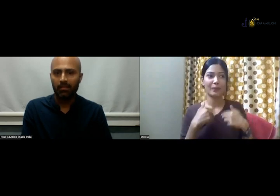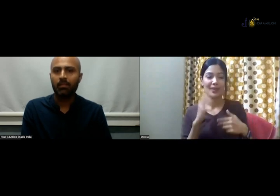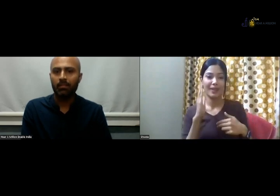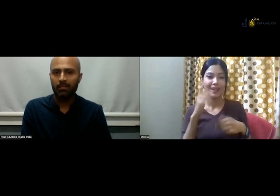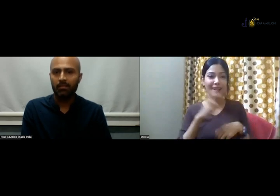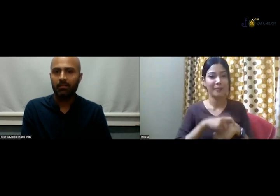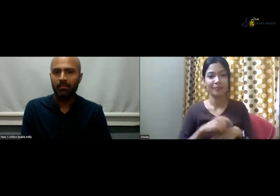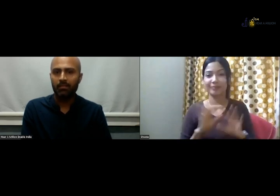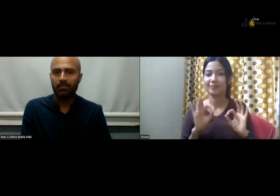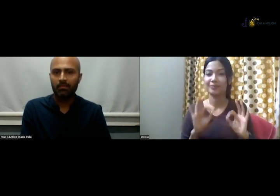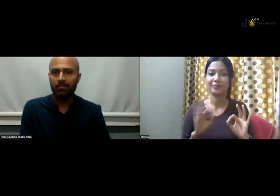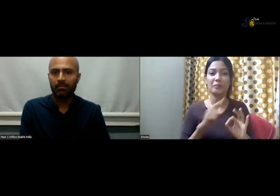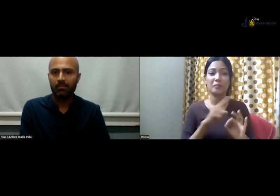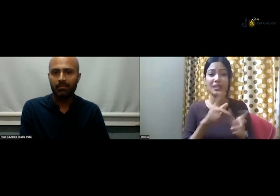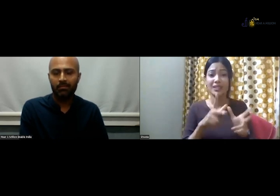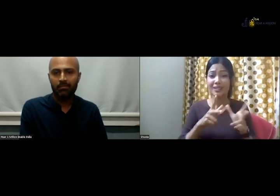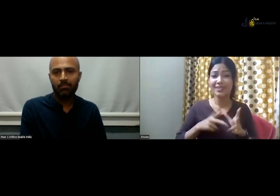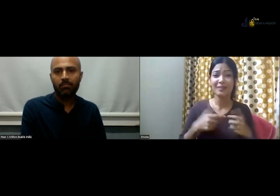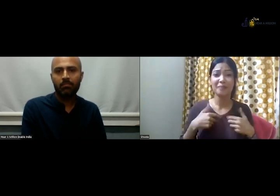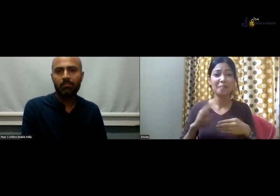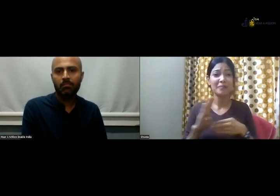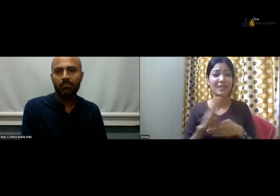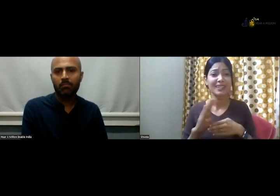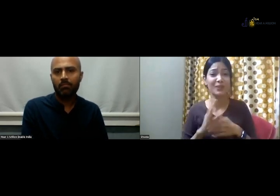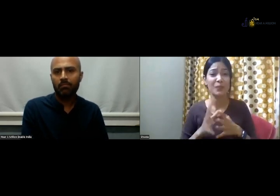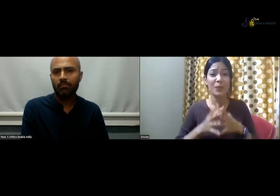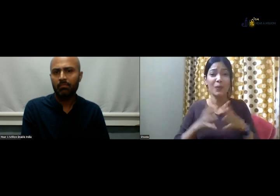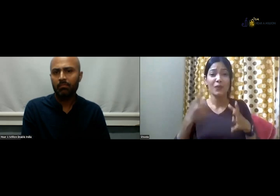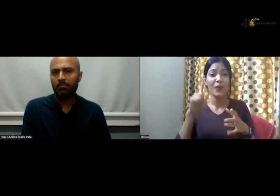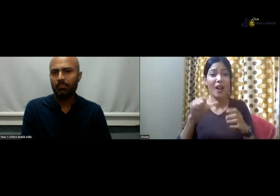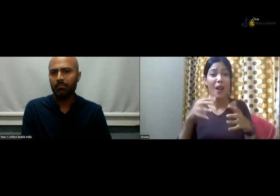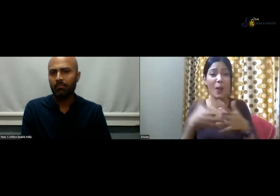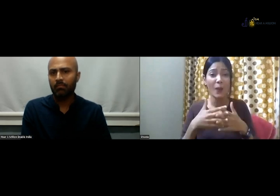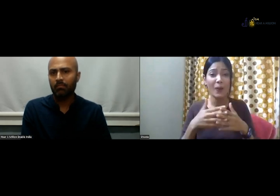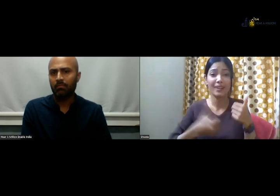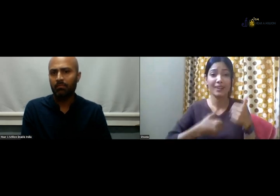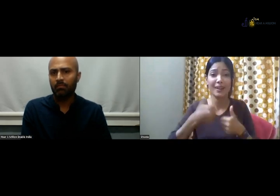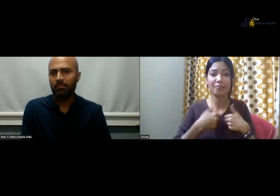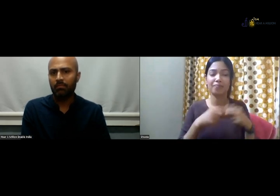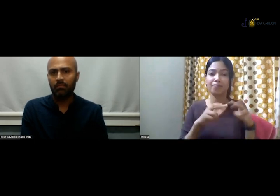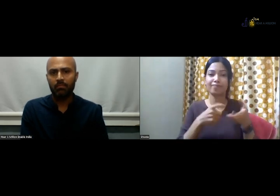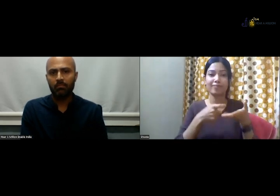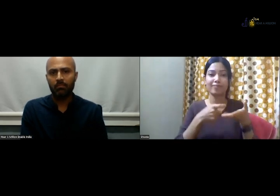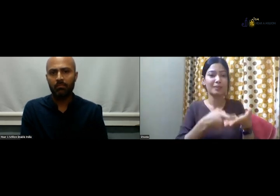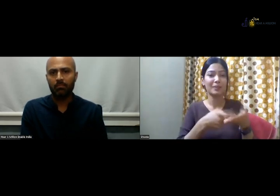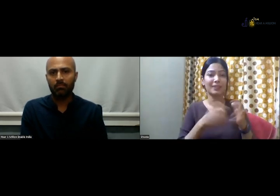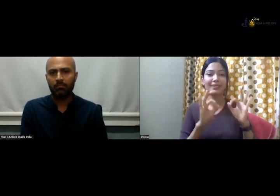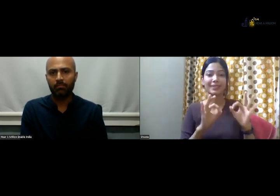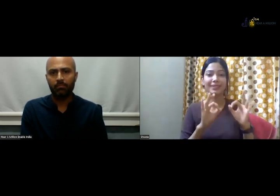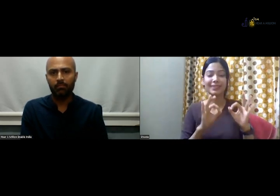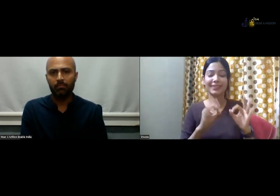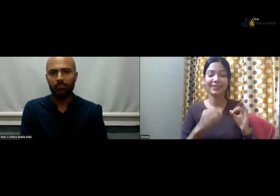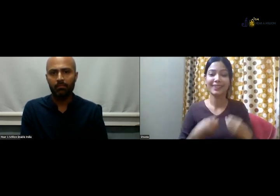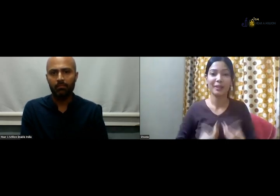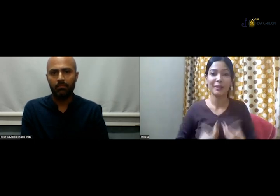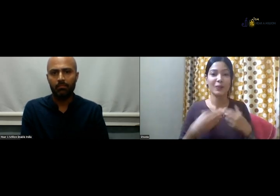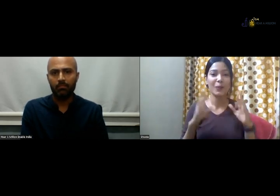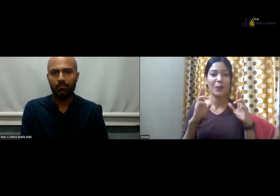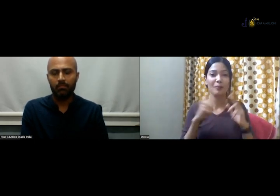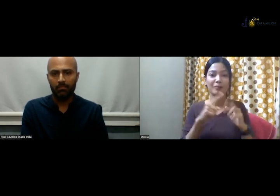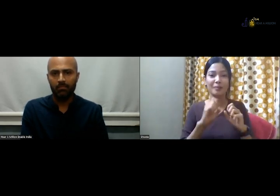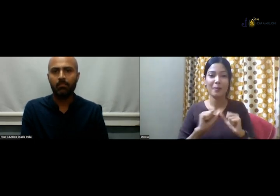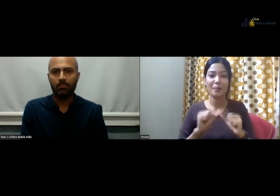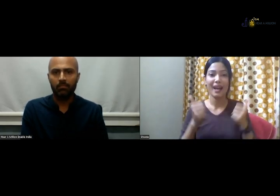Then, I was hoping that I will again invite her in next Instagram Live part 2 session. And